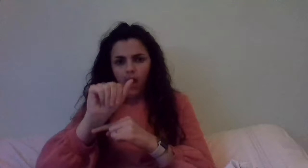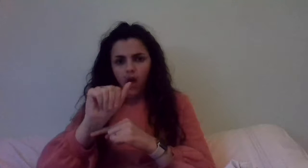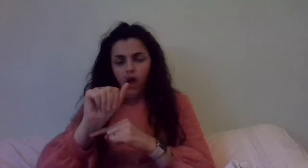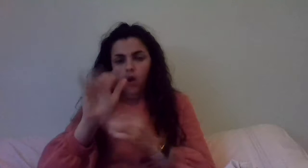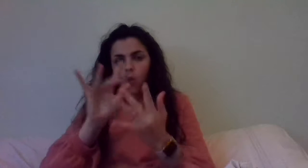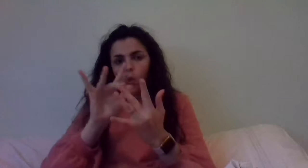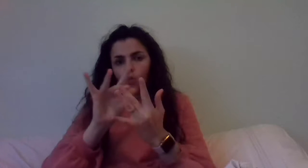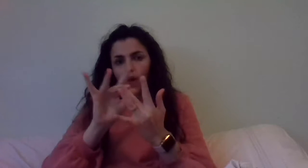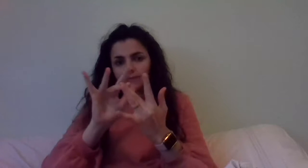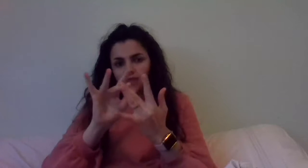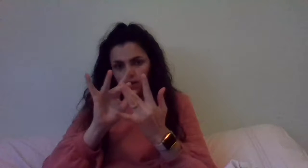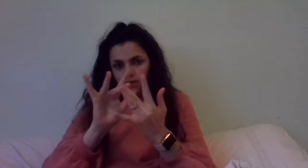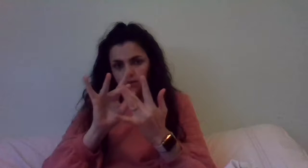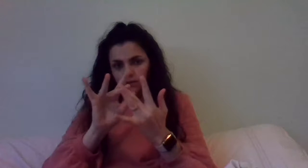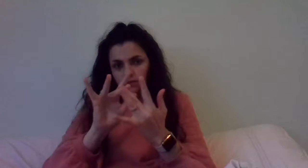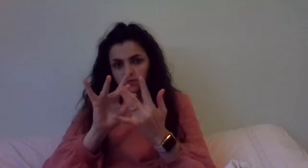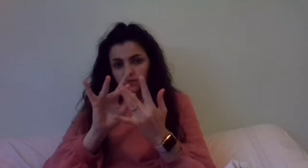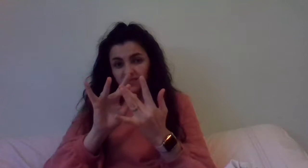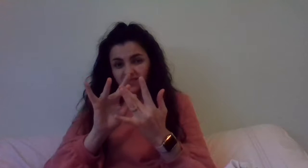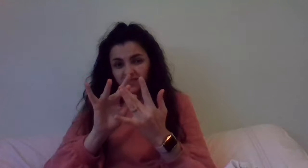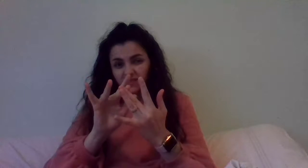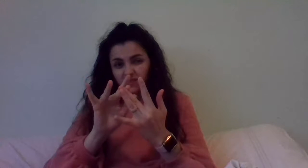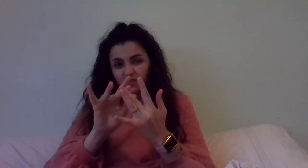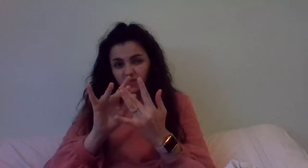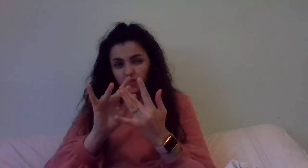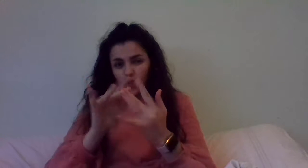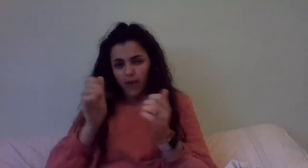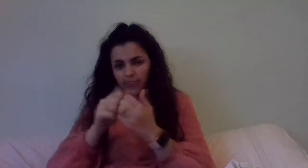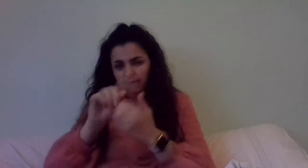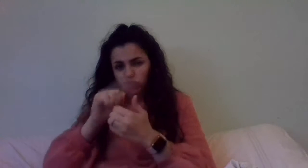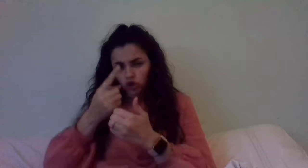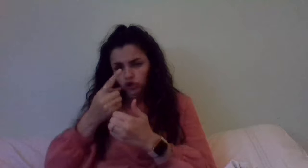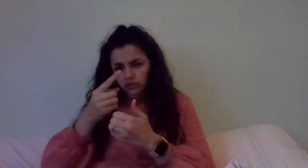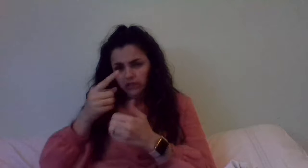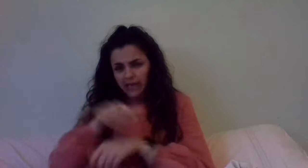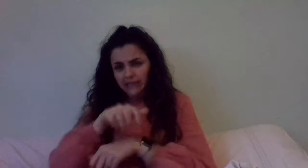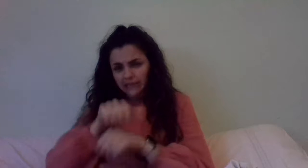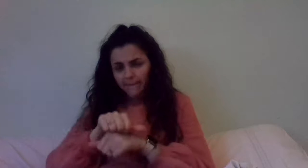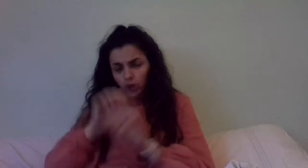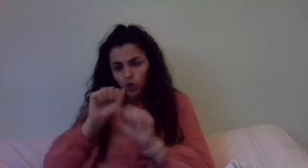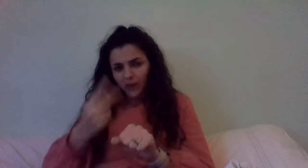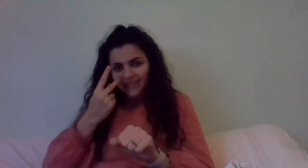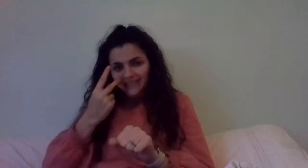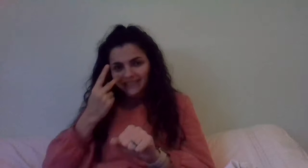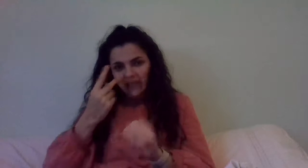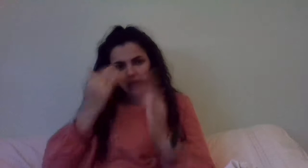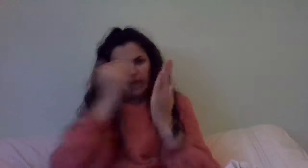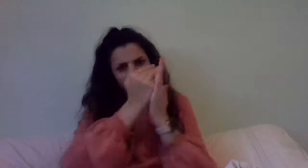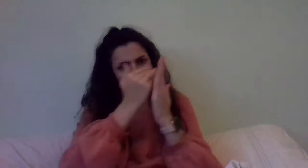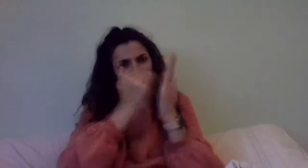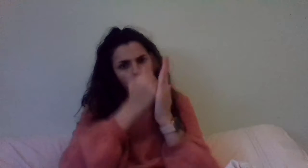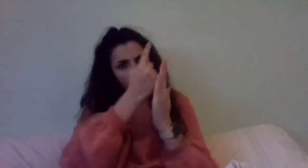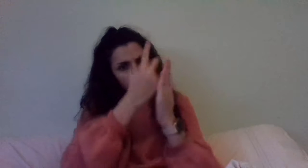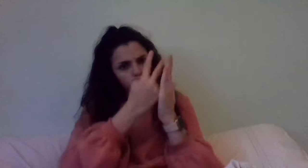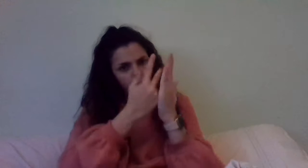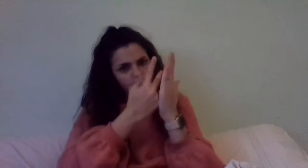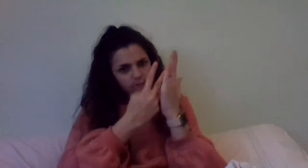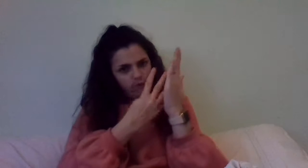back to that MoMA website you had on the first assignment for this and click through each of the slides. And remember, when you're looking through them, that